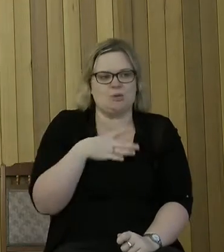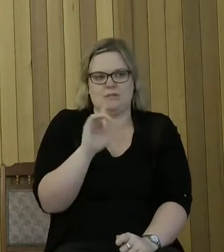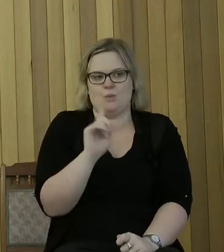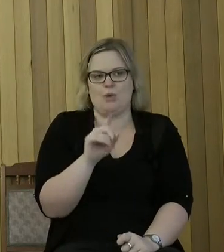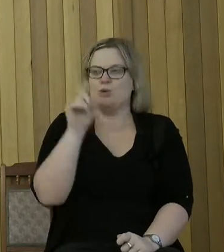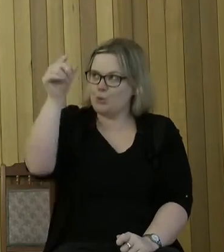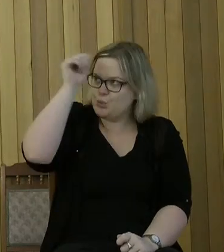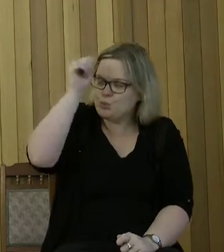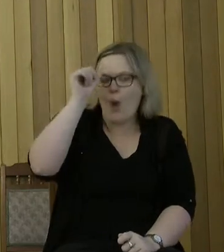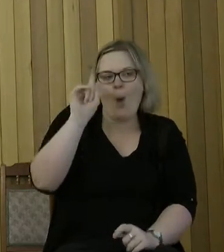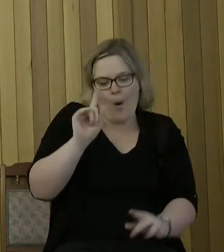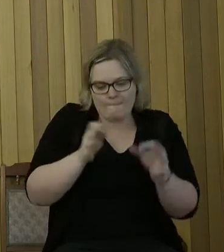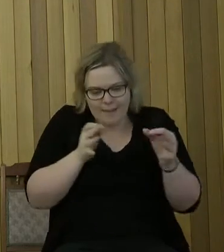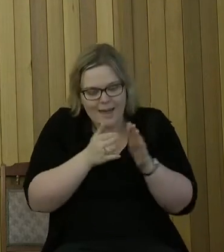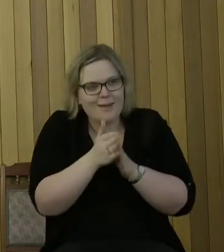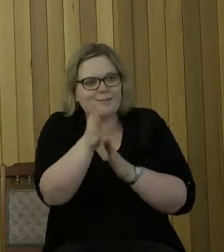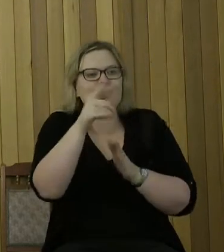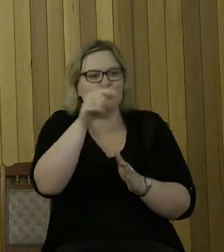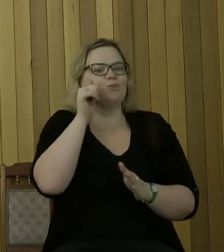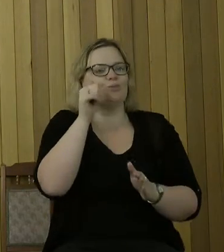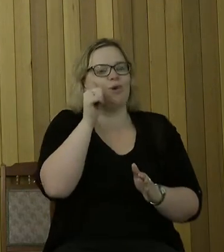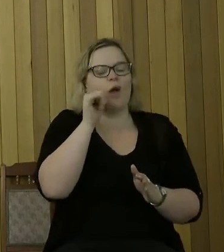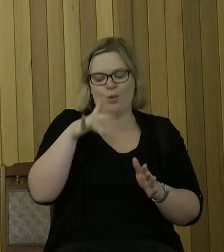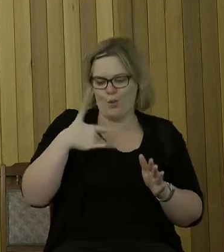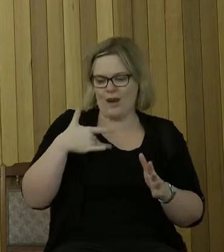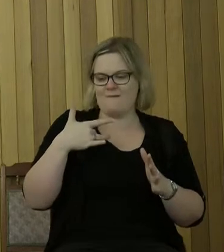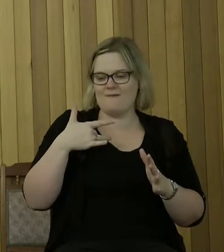You know what he wants for your life. And you live life with him.